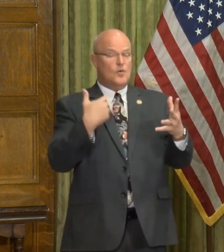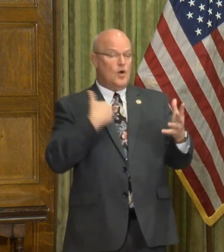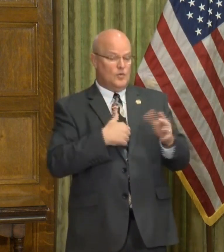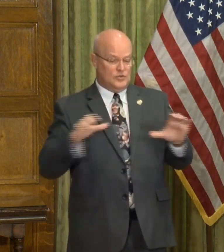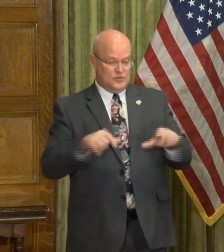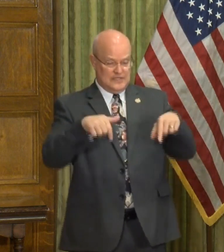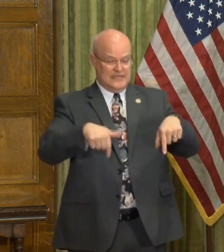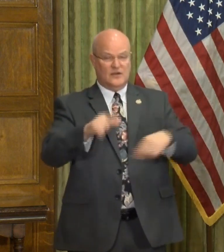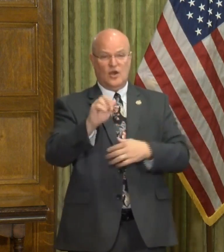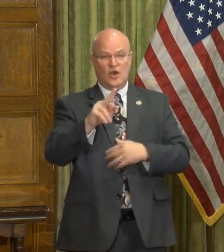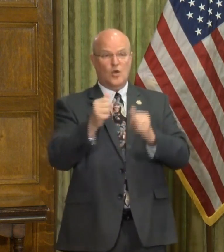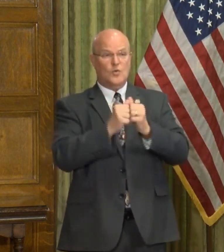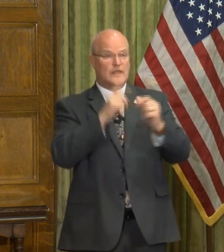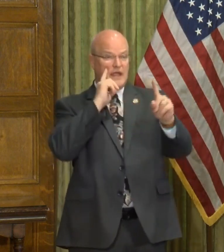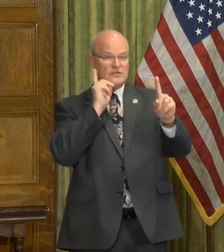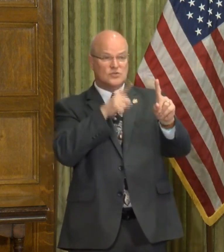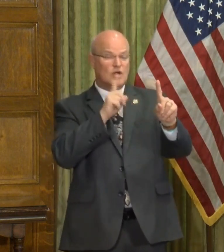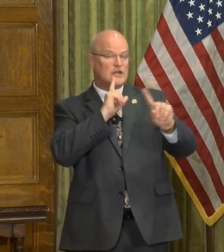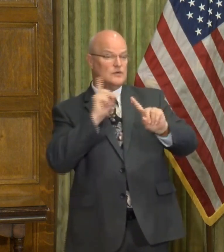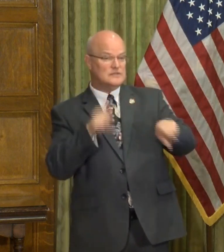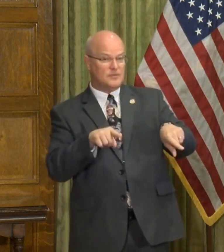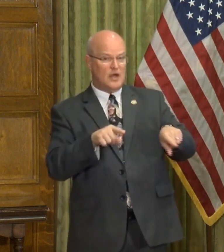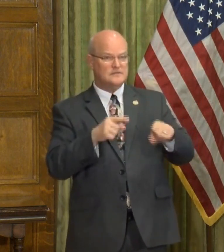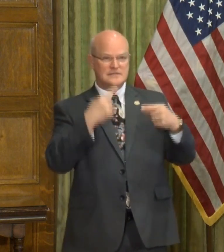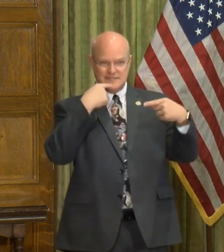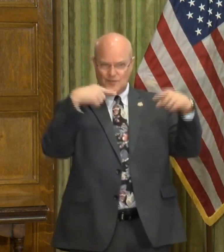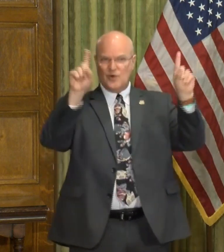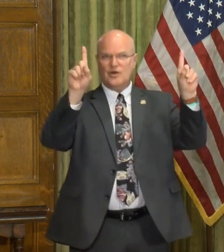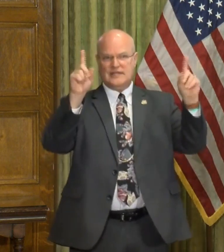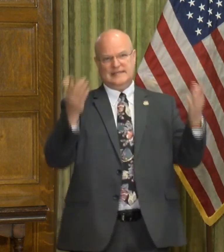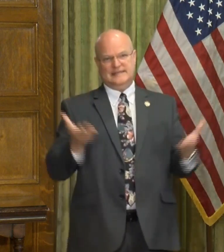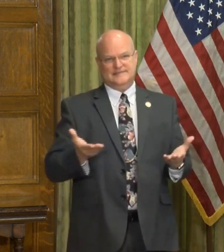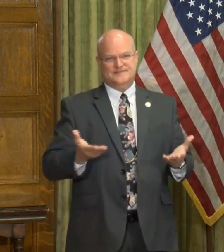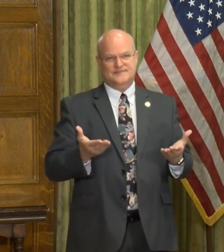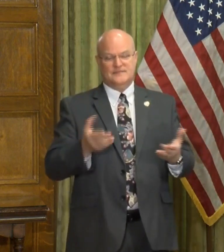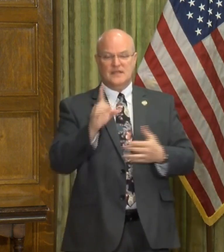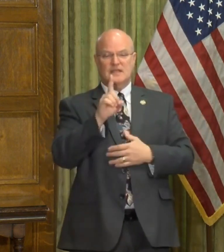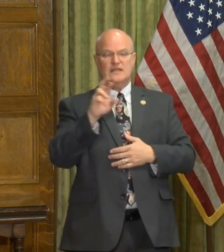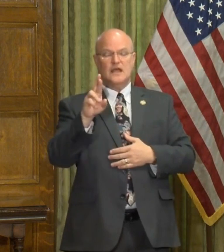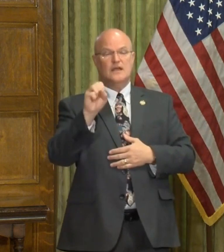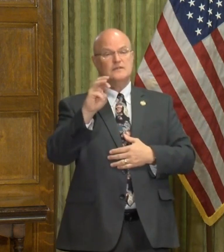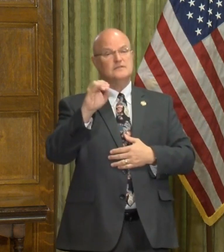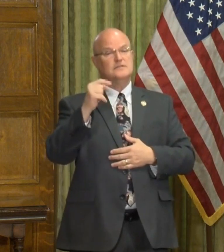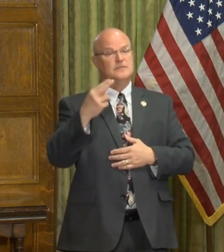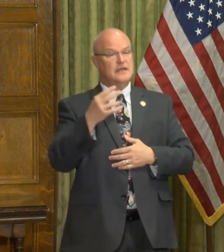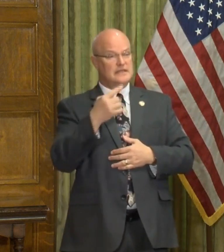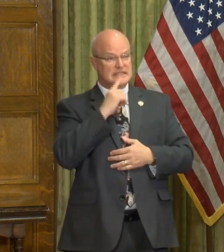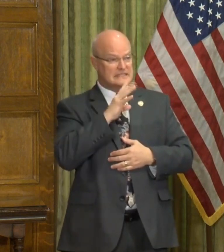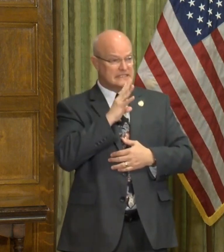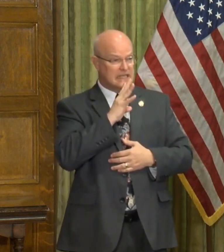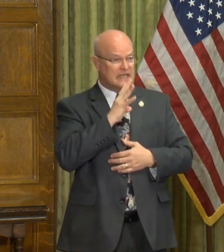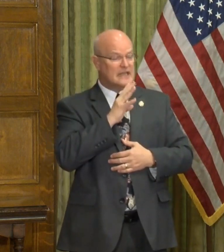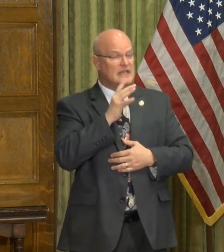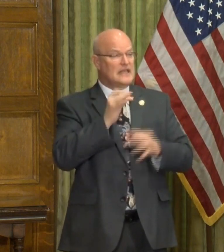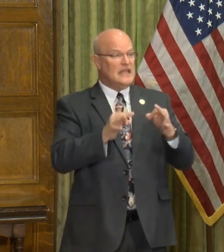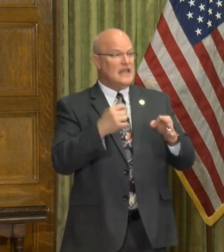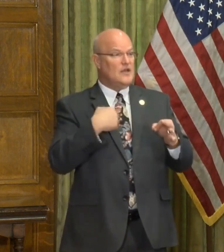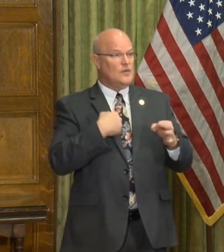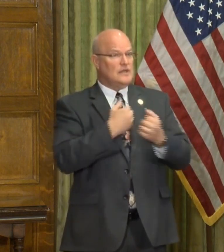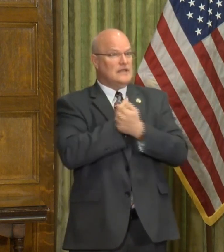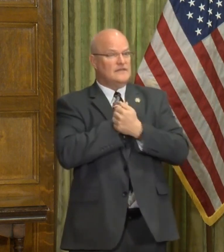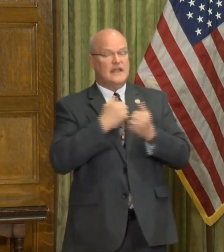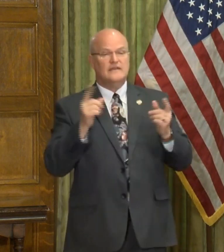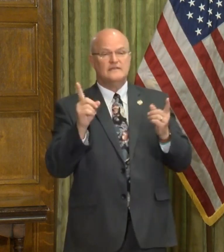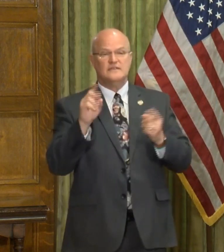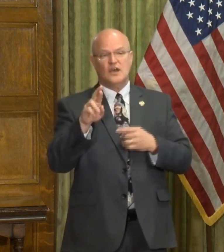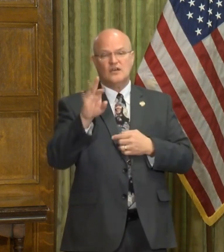see from what we're doing in Arkansas with our targeted response is working here. And as Dr. Smith indicated,